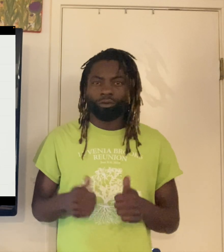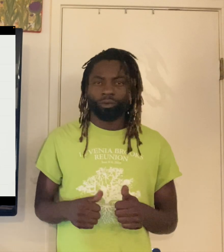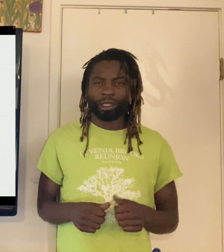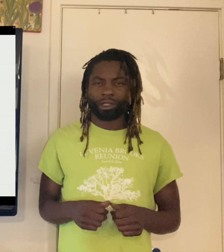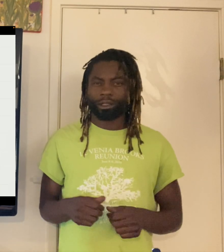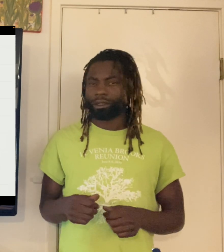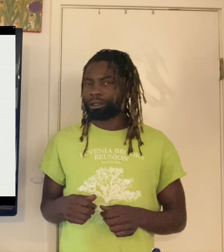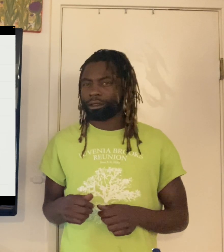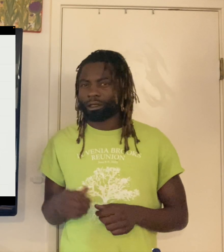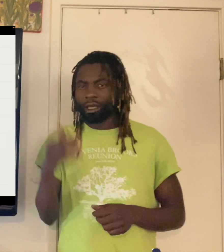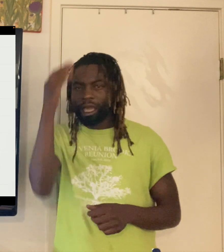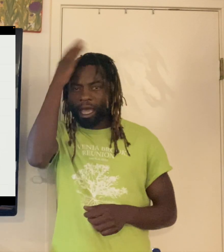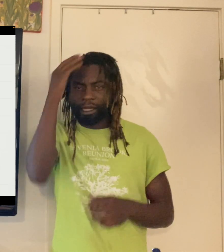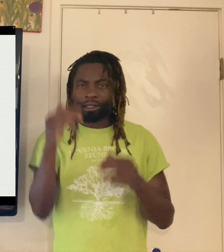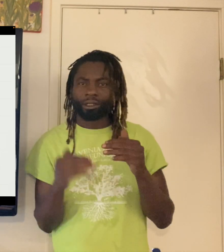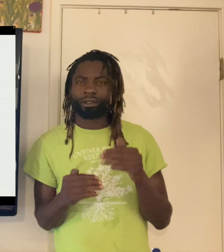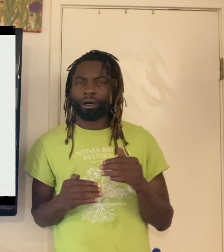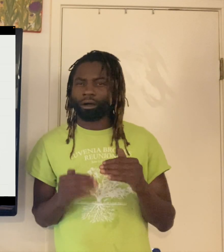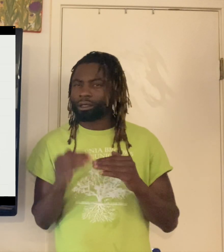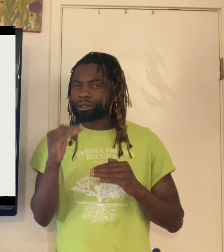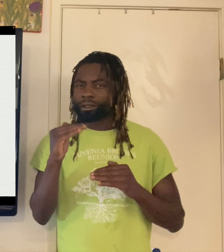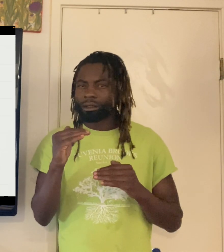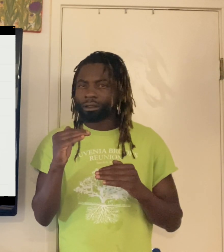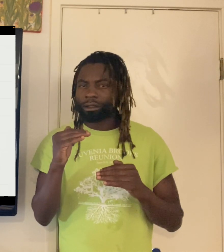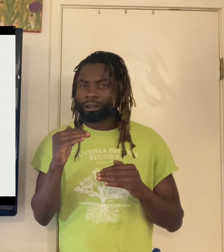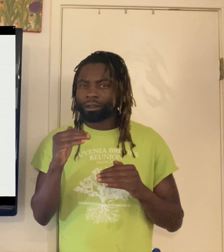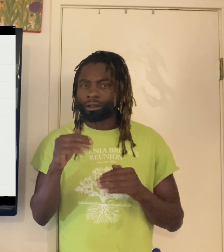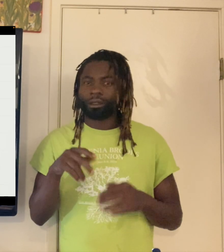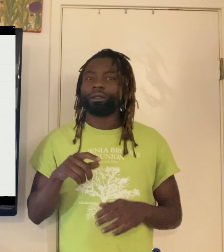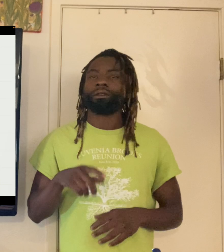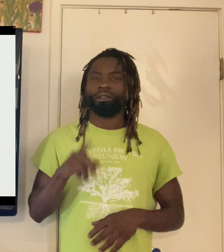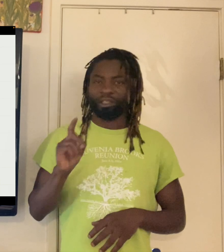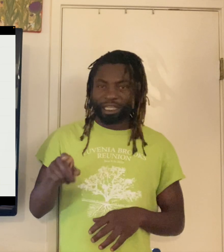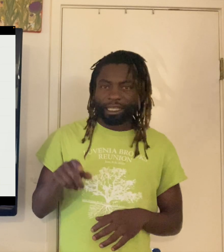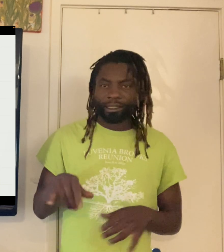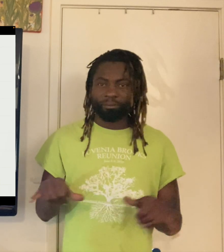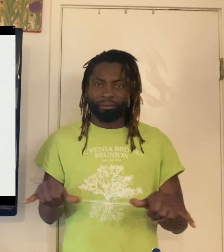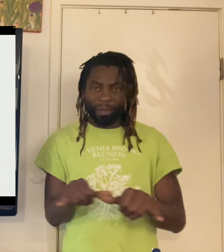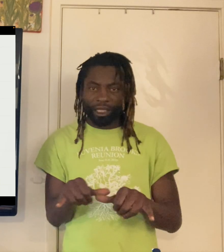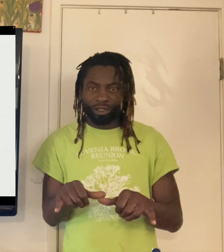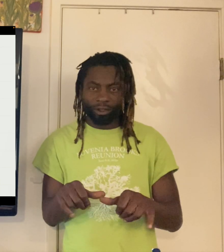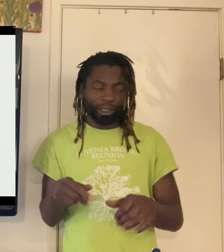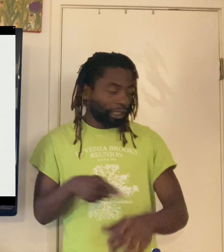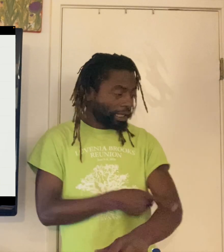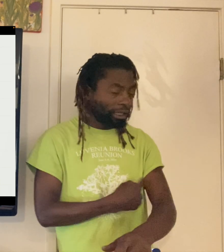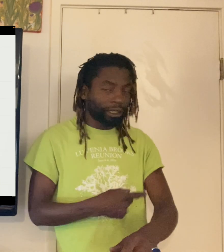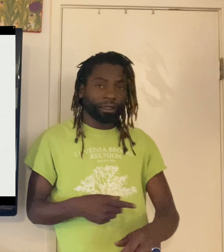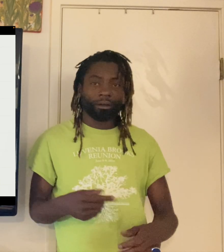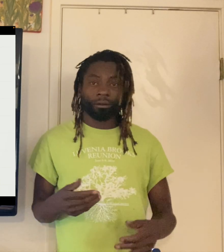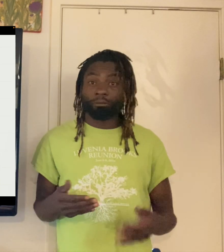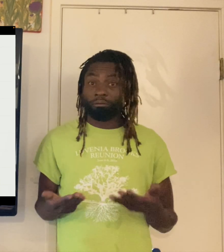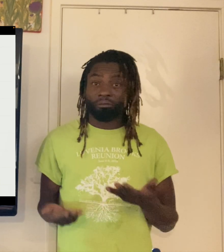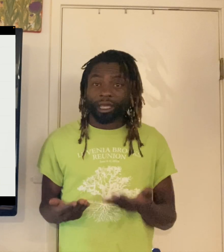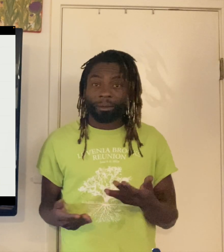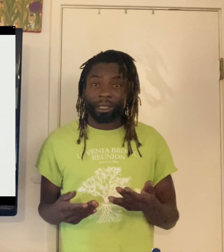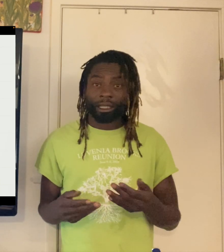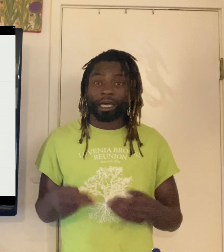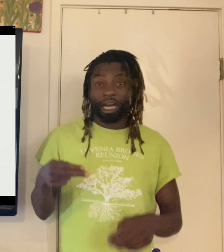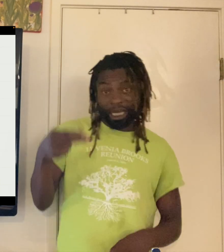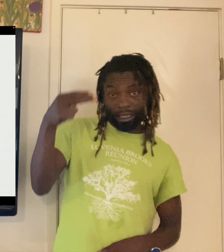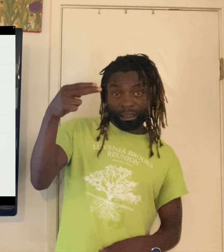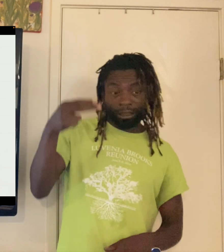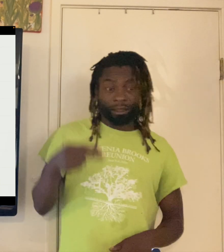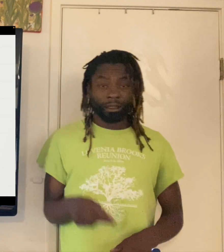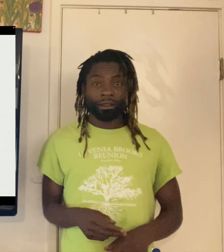So we will have to measure the length, or some might call it the height, of each cow's hat. And first up